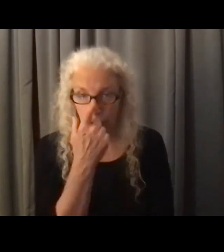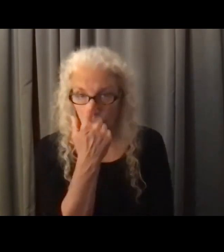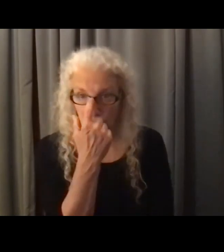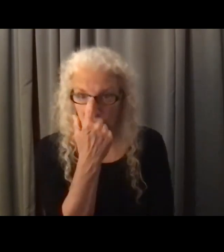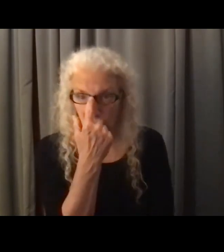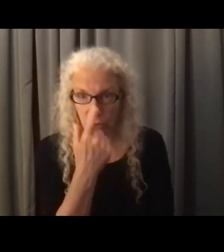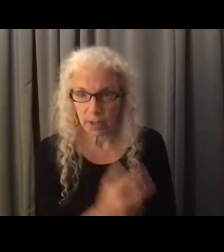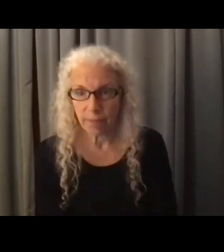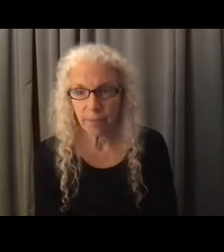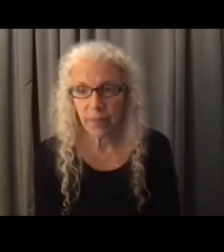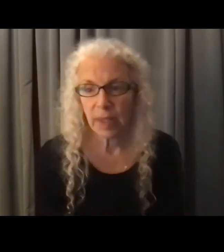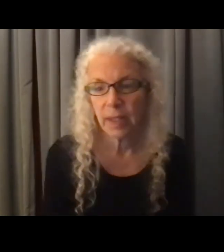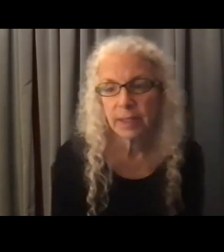towards those.